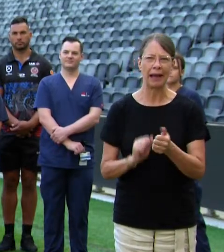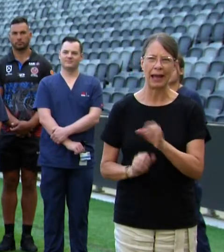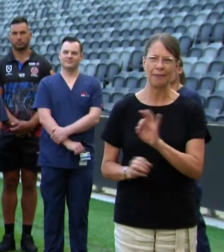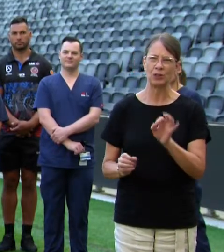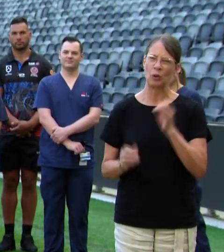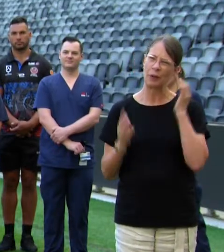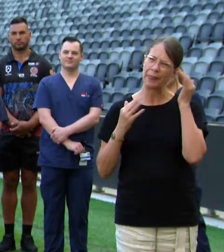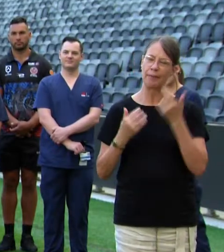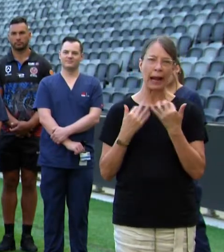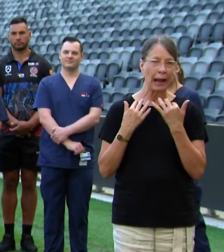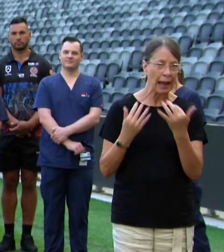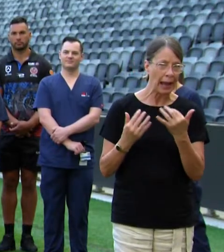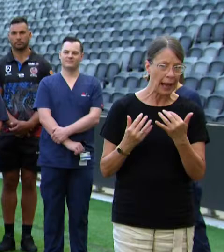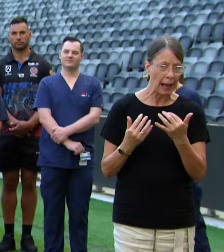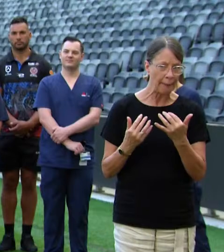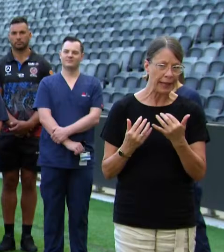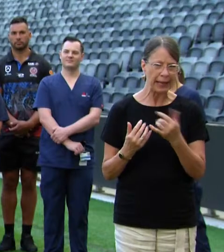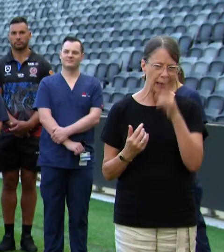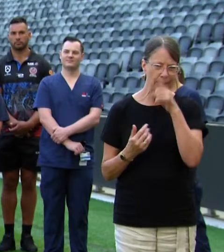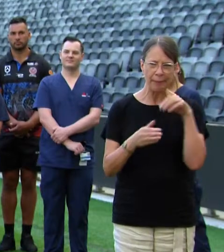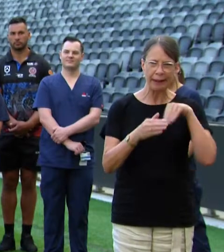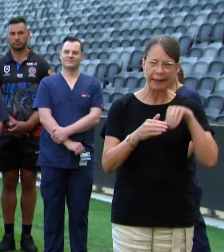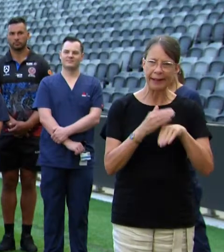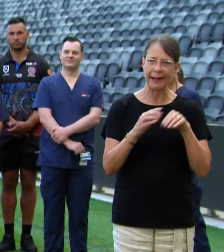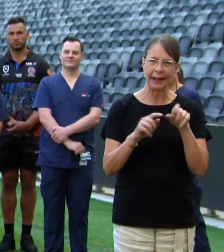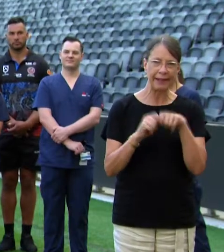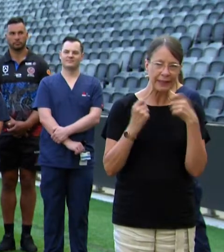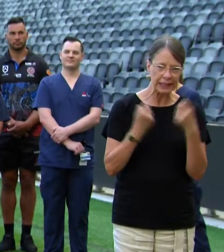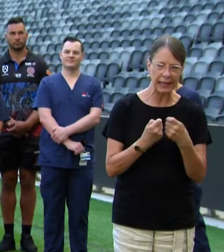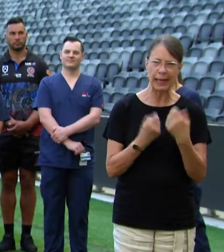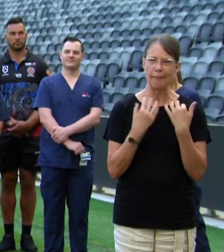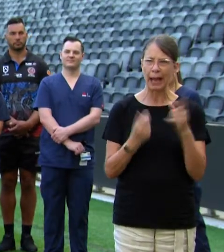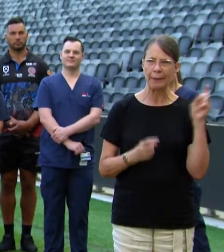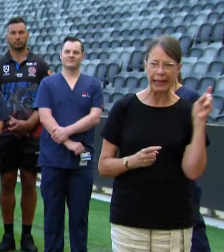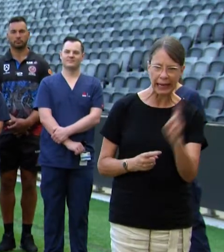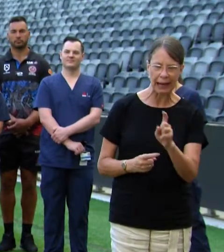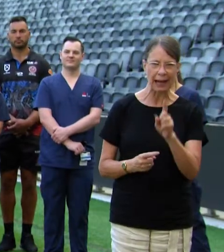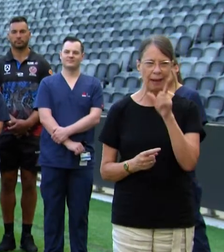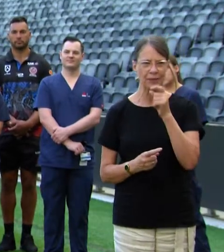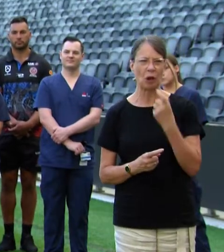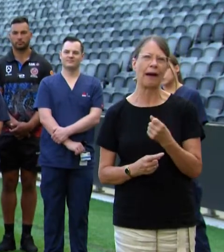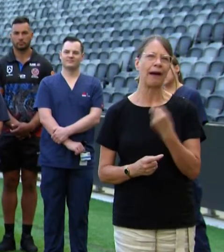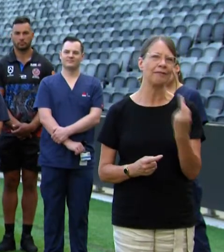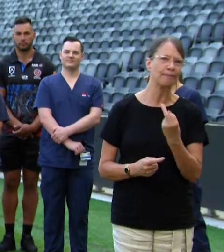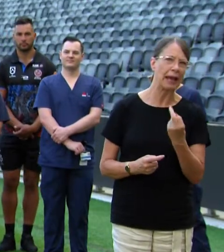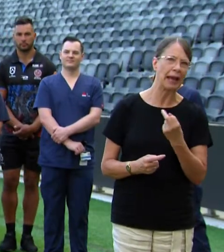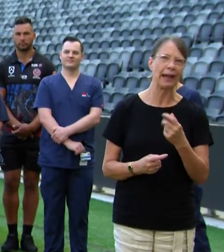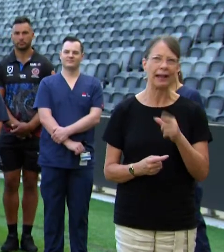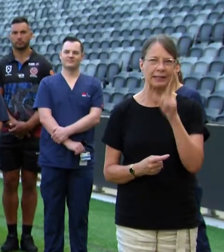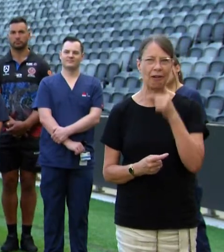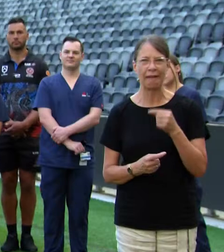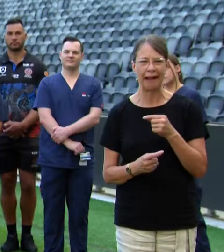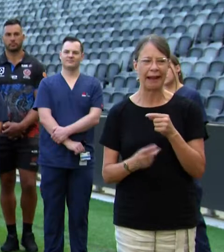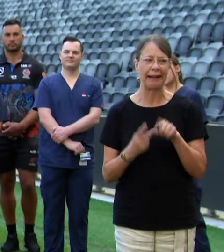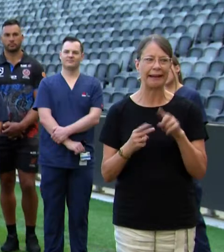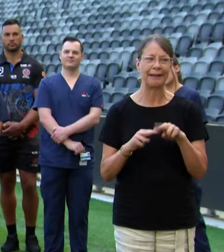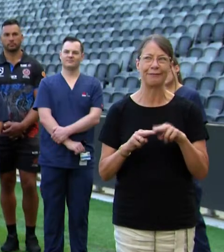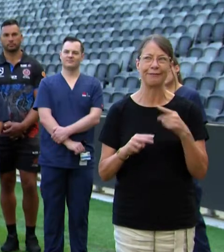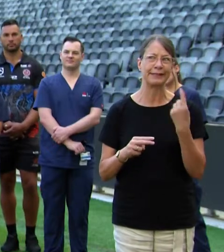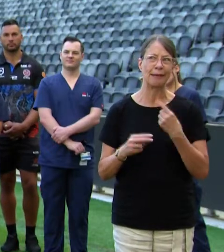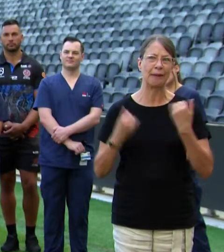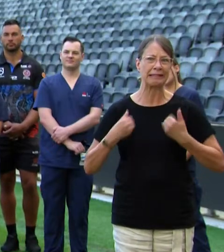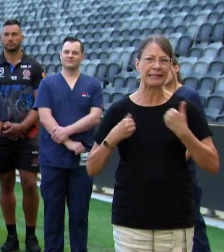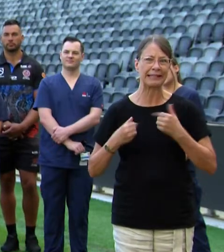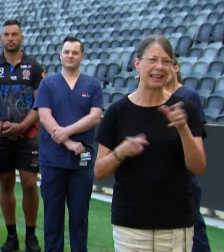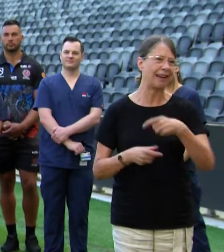depth, the amount of players and teams that travel, and how we adjust our protocols to ensure that we play all games as planned. It's a busy year.